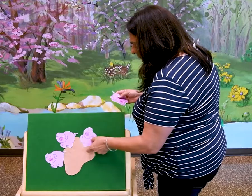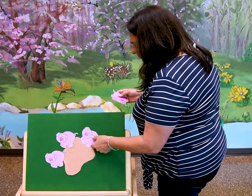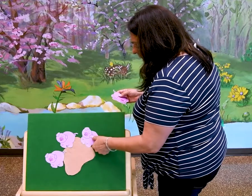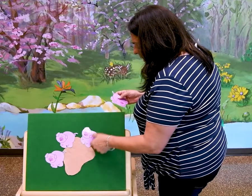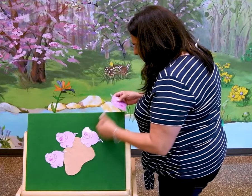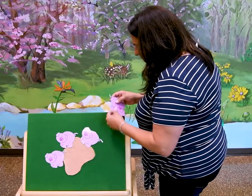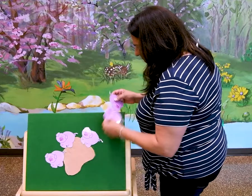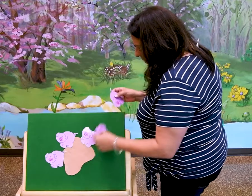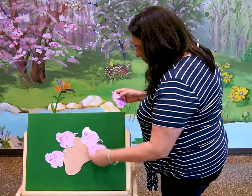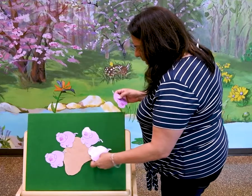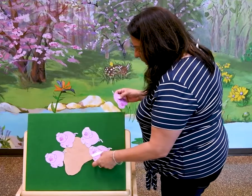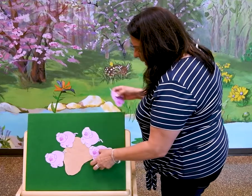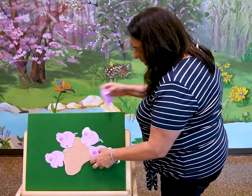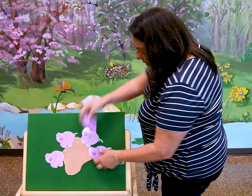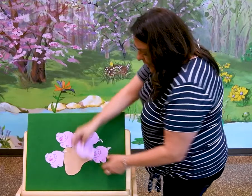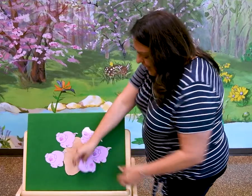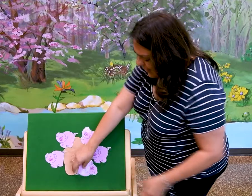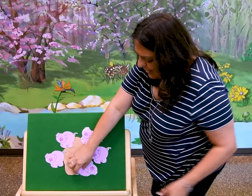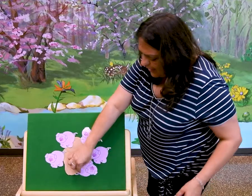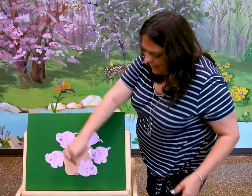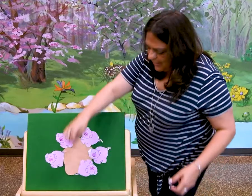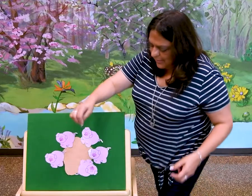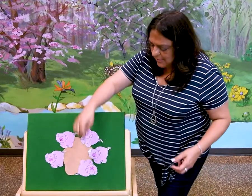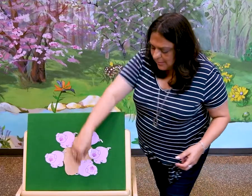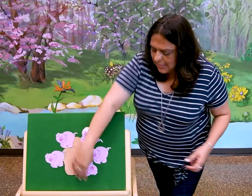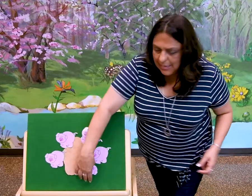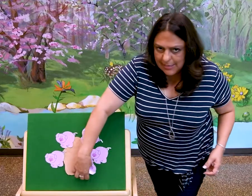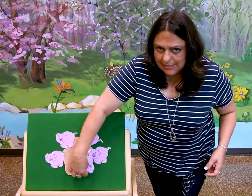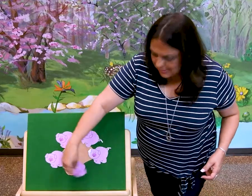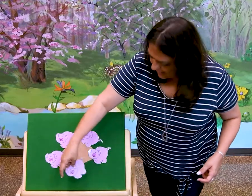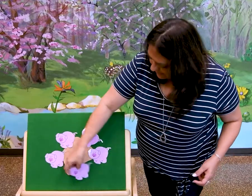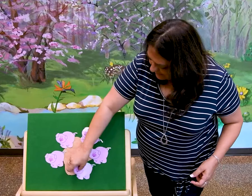again. Look at that. And that is the end.